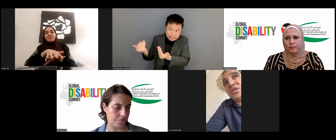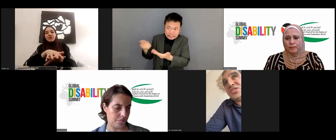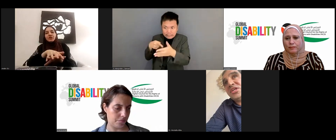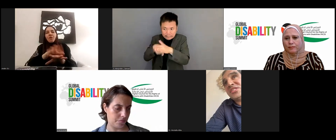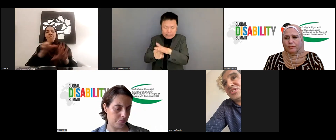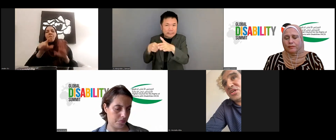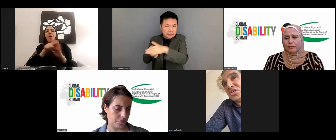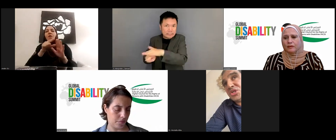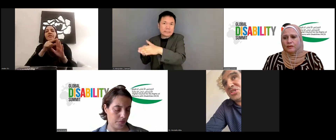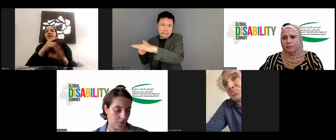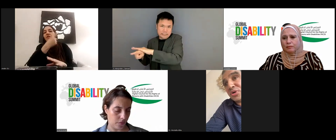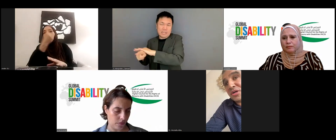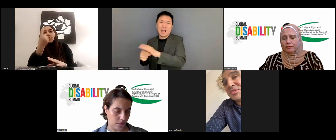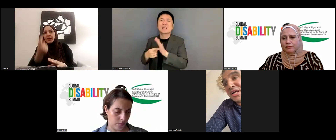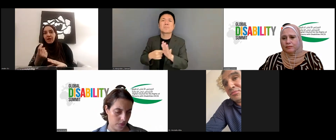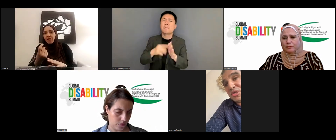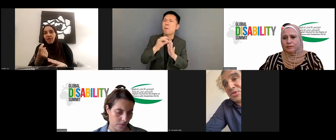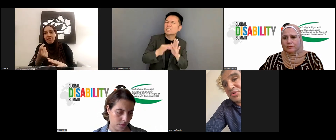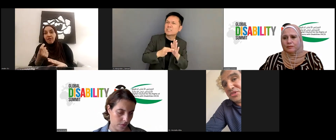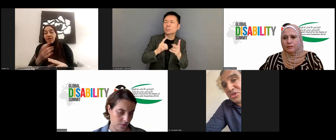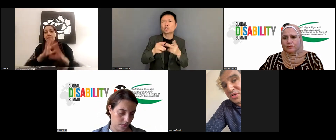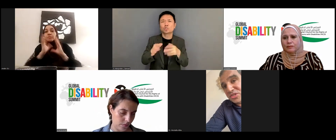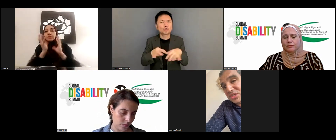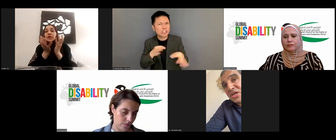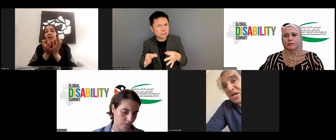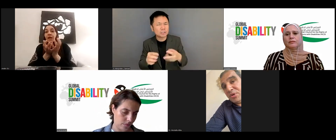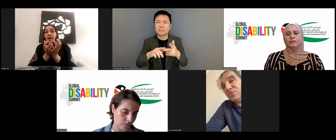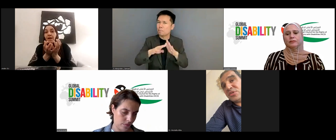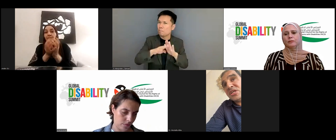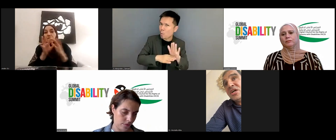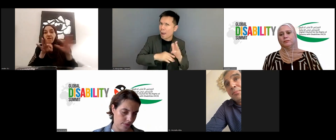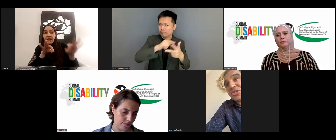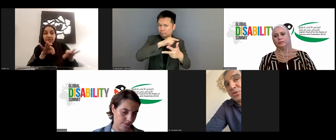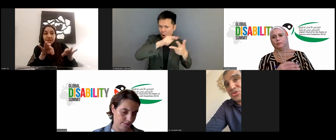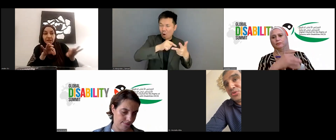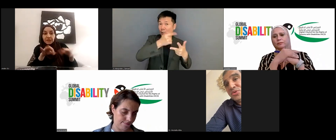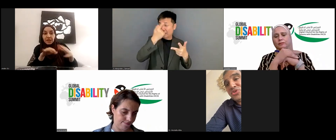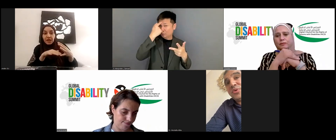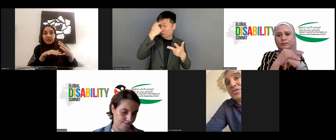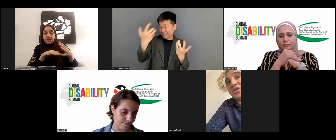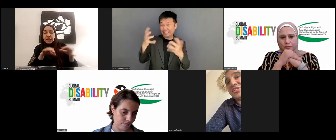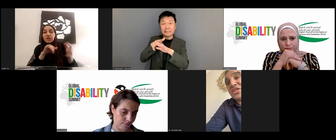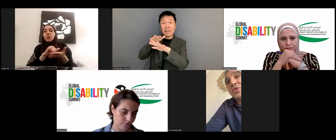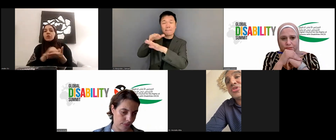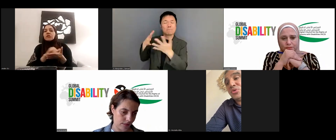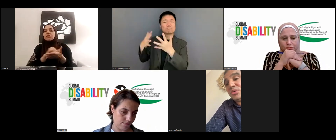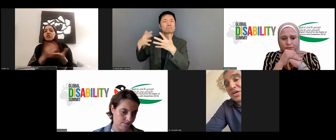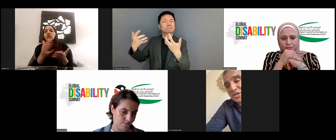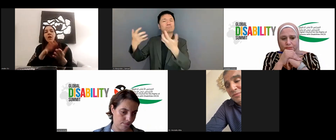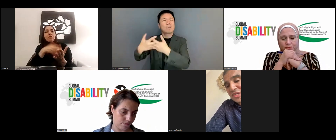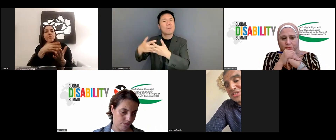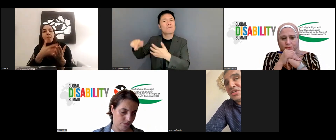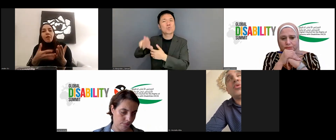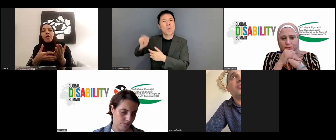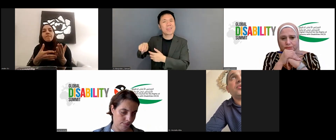reduction policies, strategies, and programs, and maybe within the UN efforts, but also to intersect with all